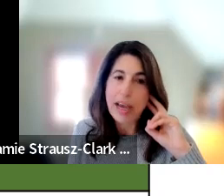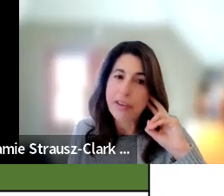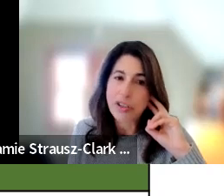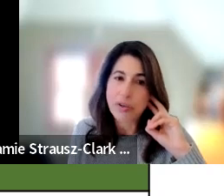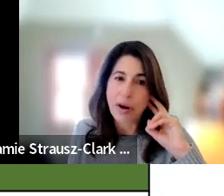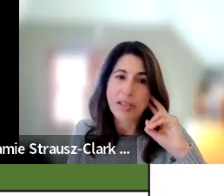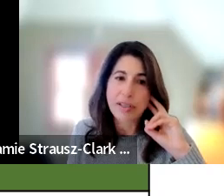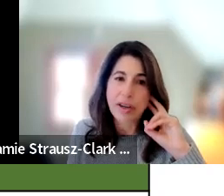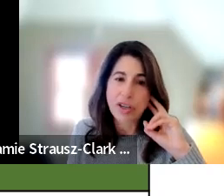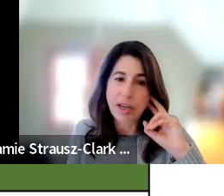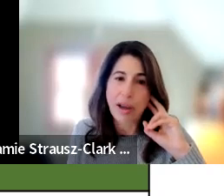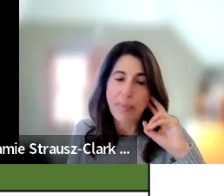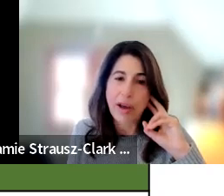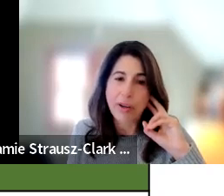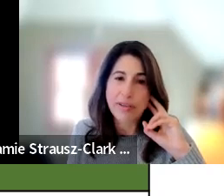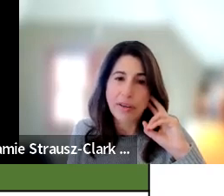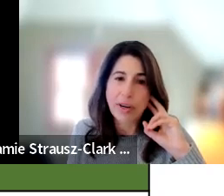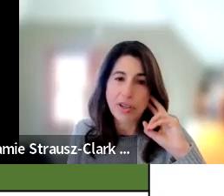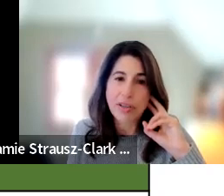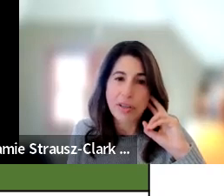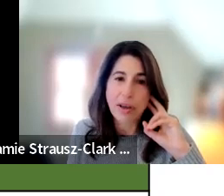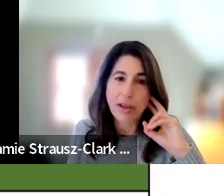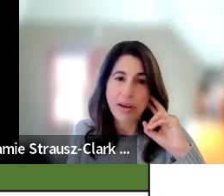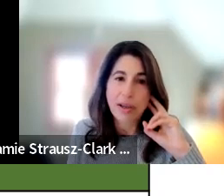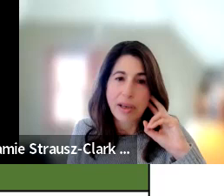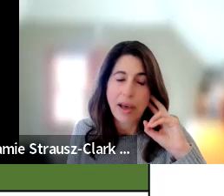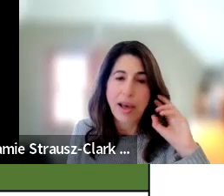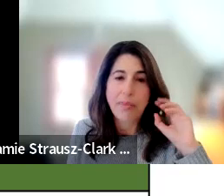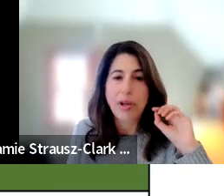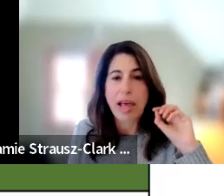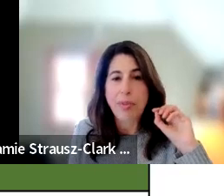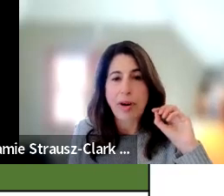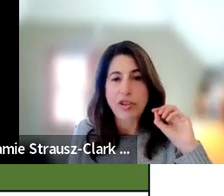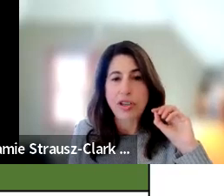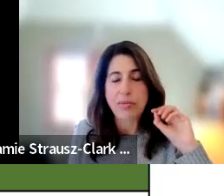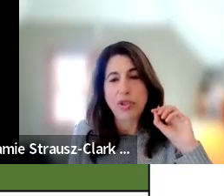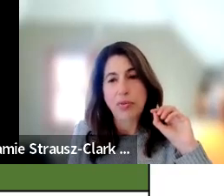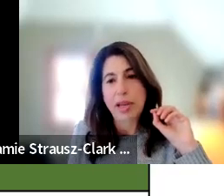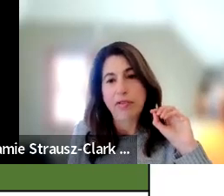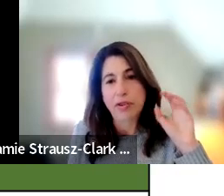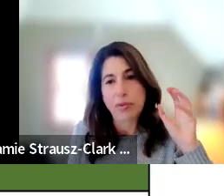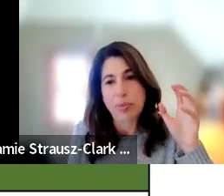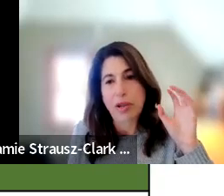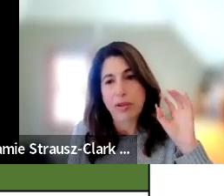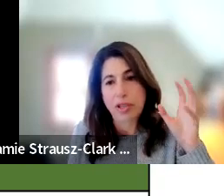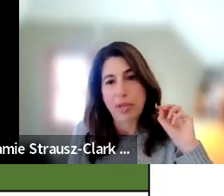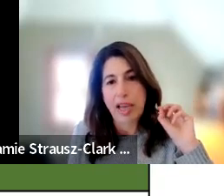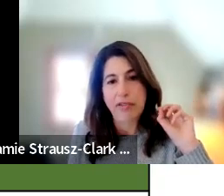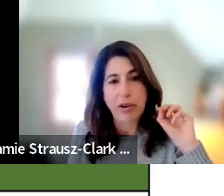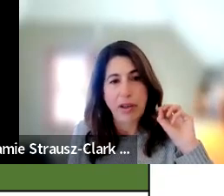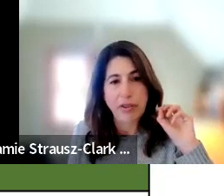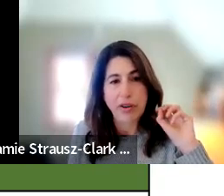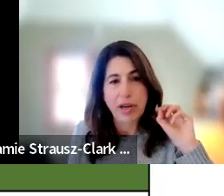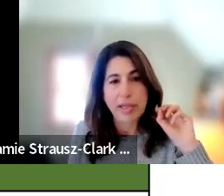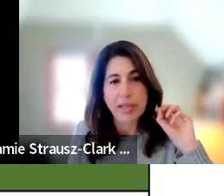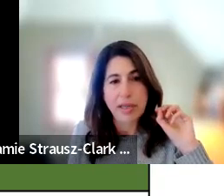we will dive into our discussion about considerations on collaboration between first responders and